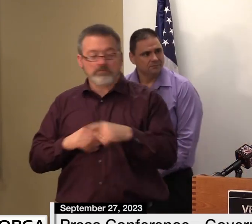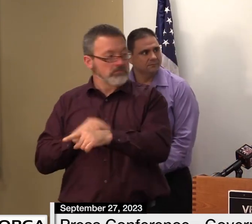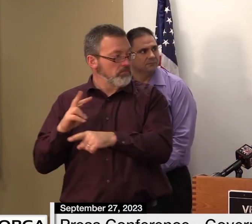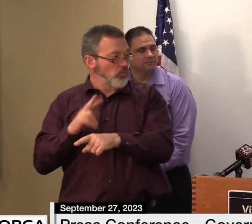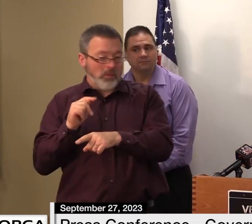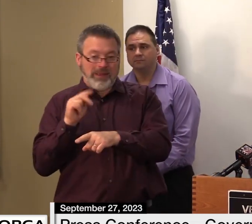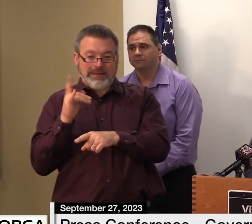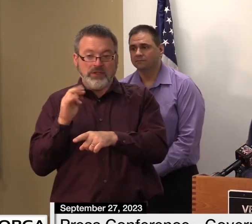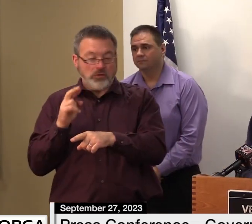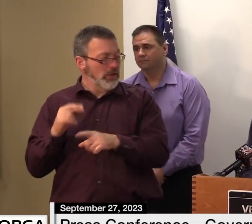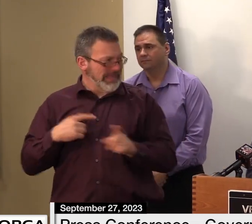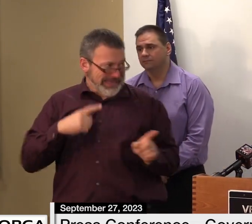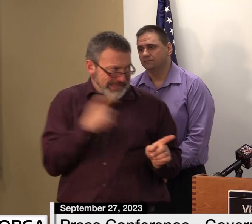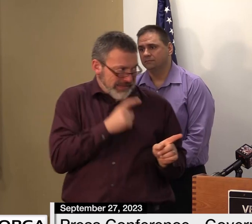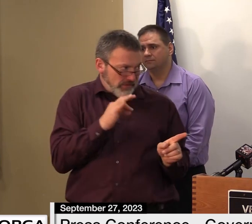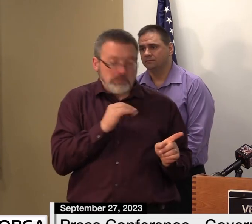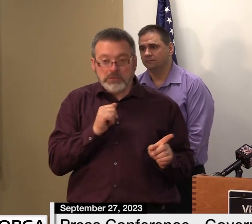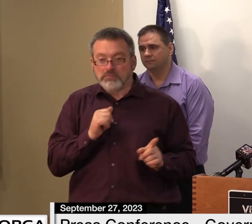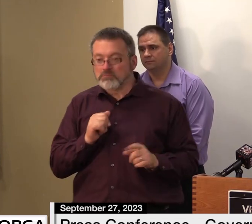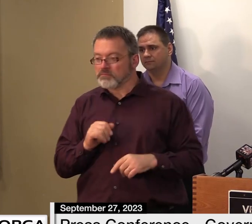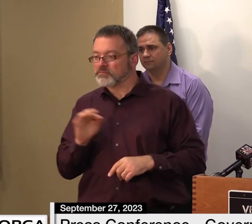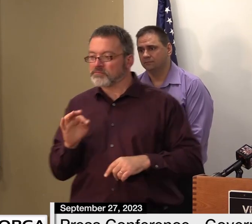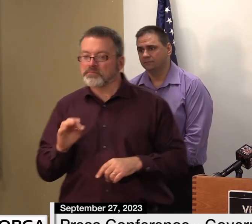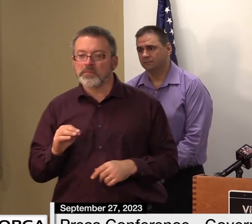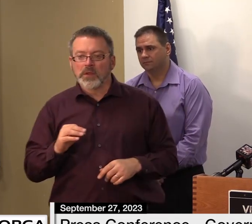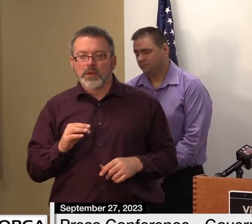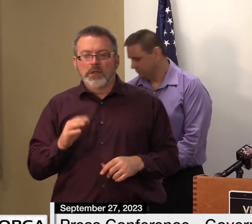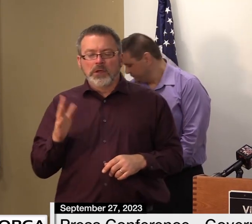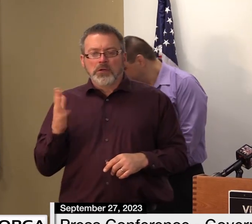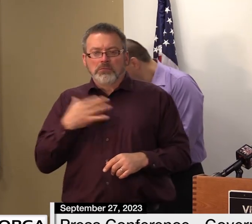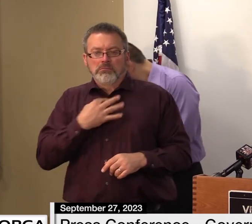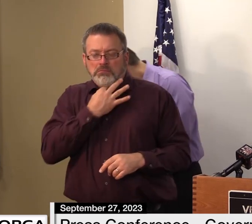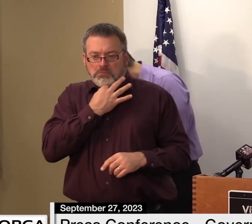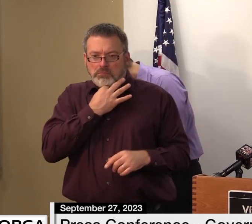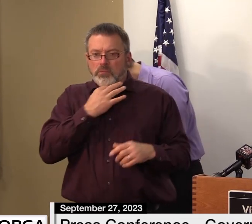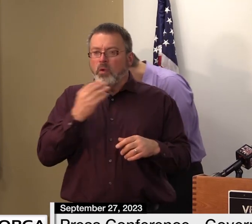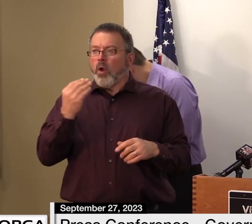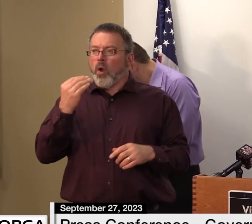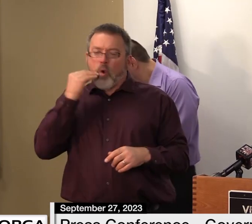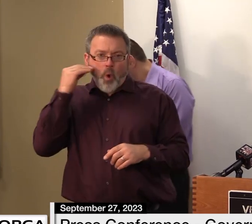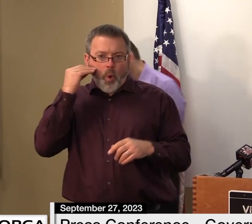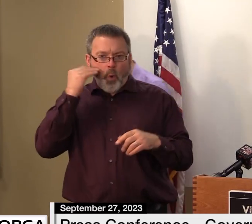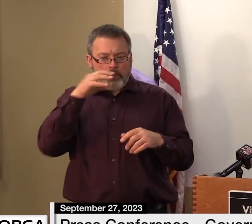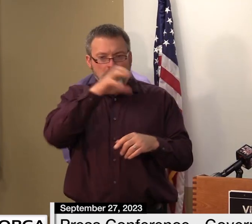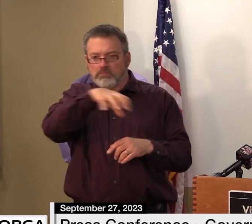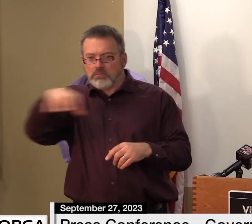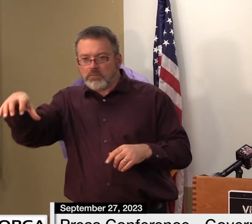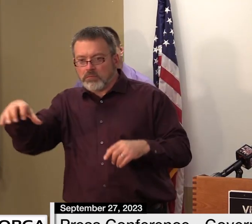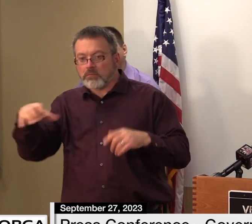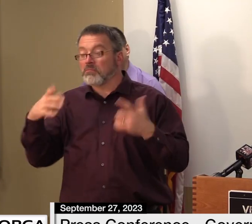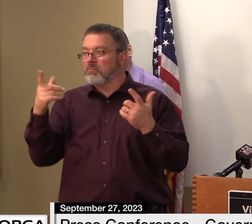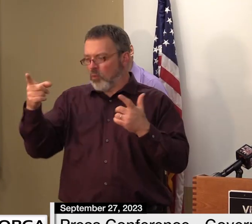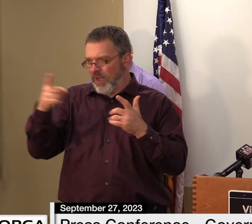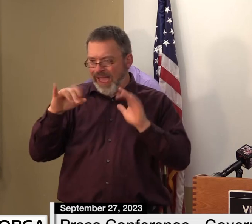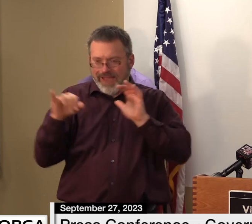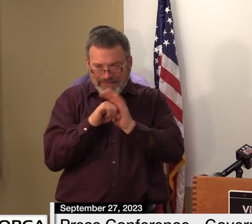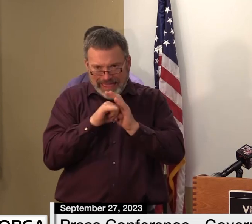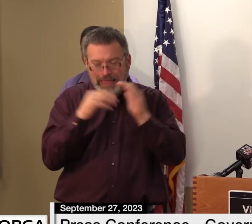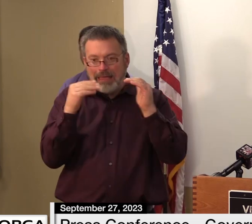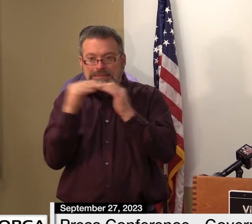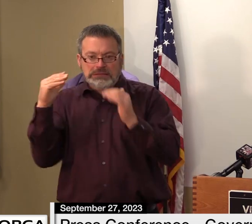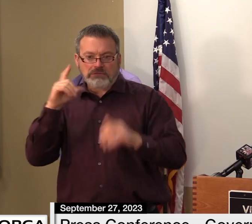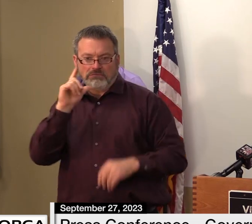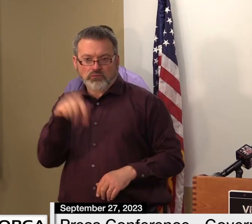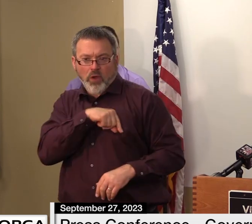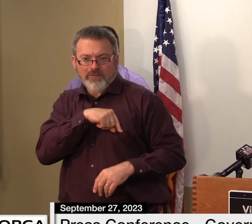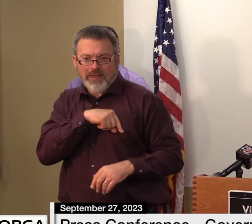While you're up there, yes, ma'am. Can you tell us at this point how many households have been identified as eligible in FEMA temporary housing and also